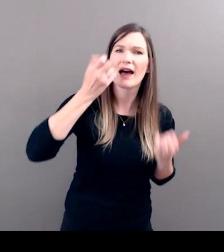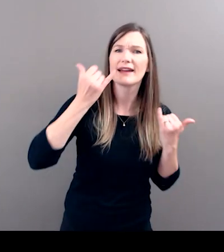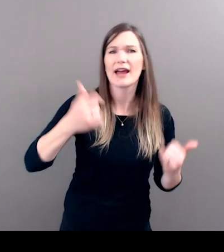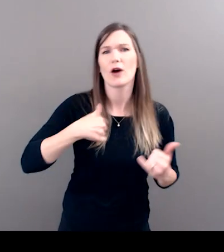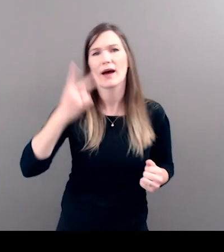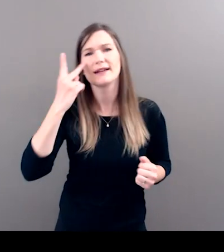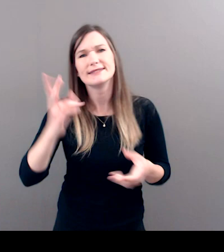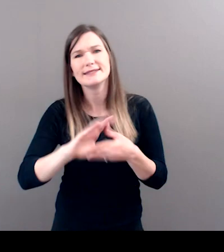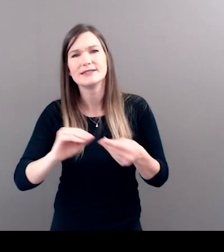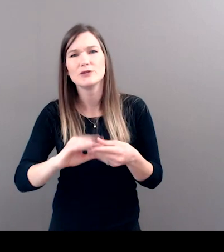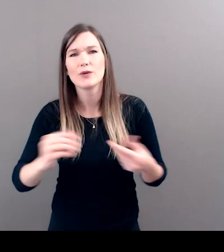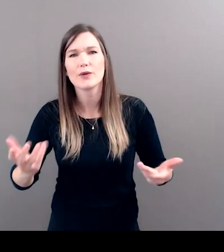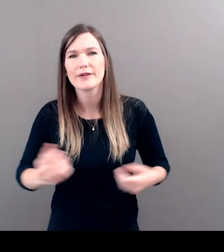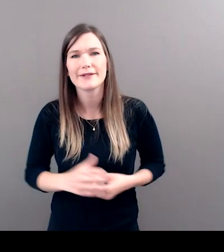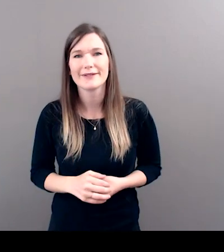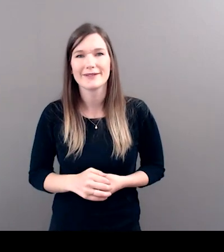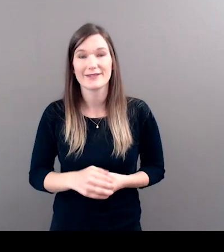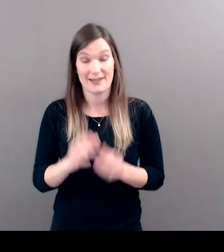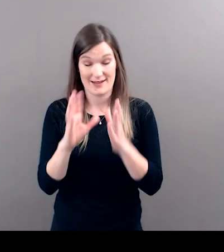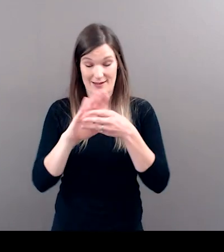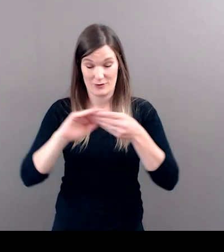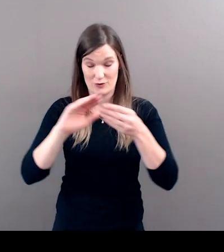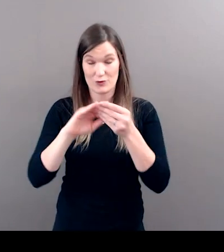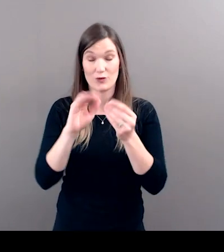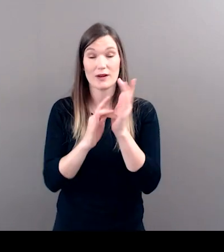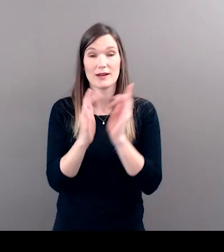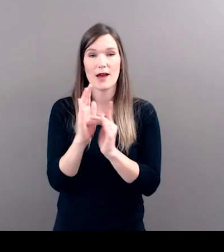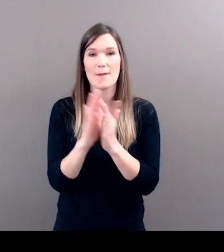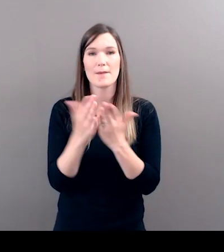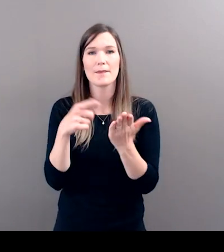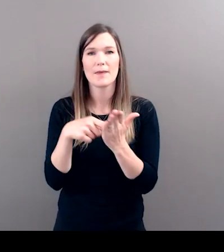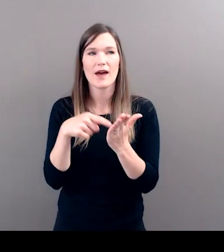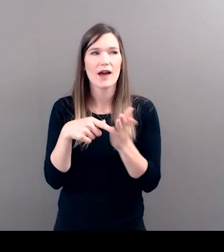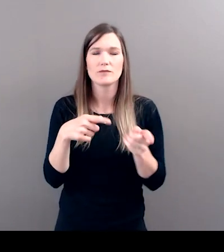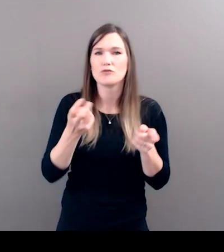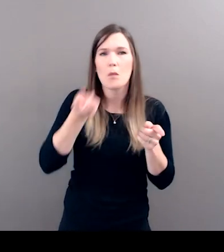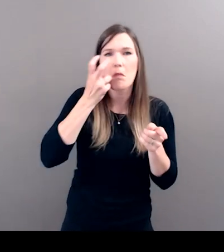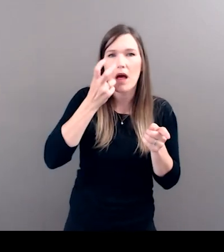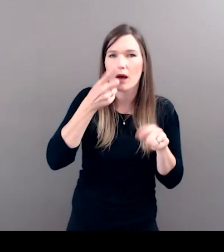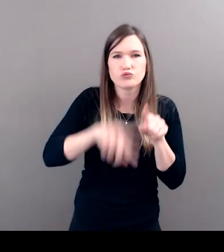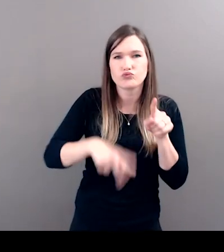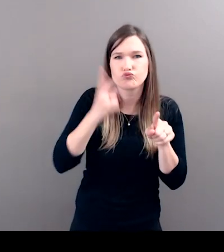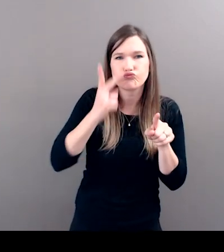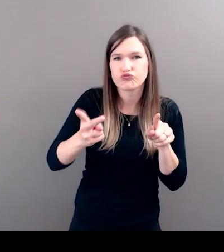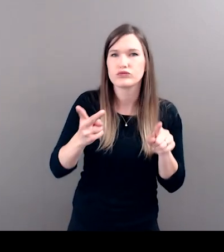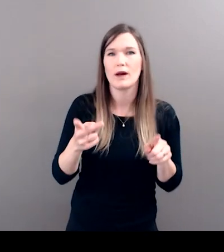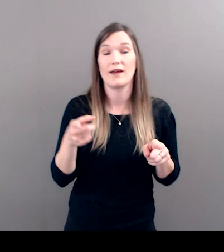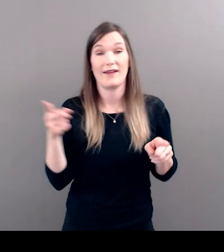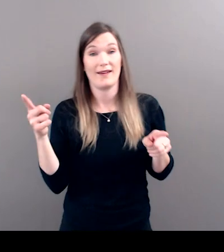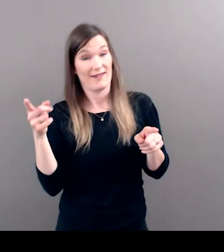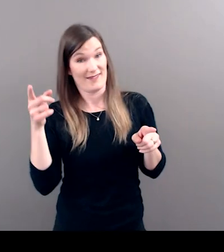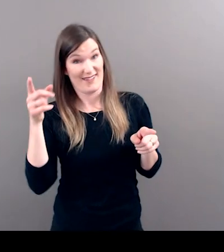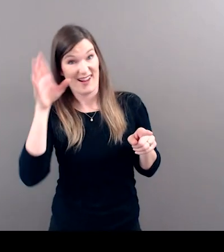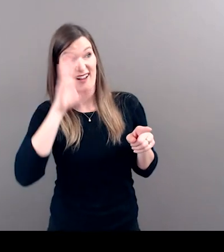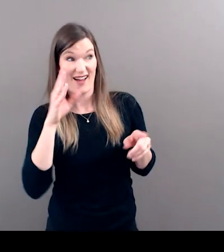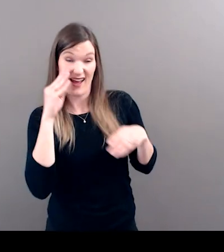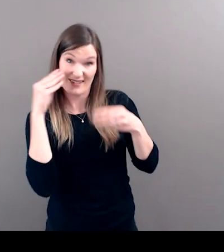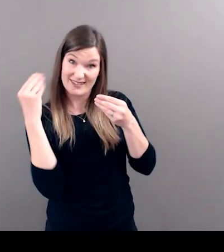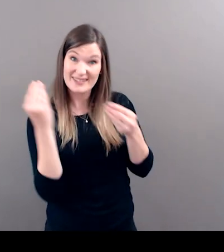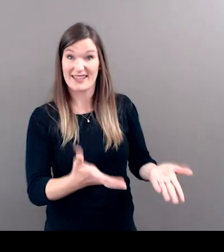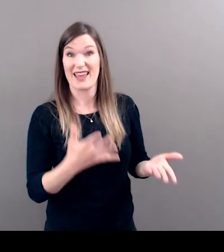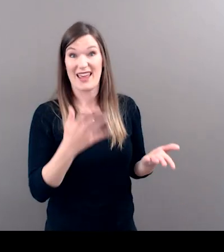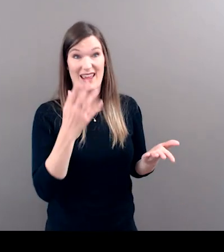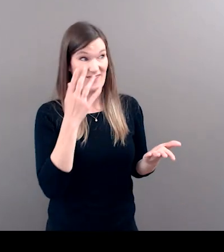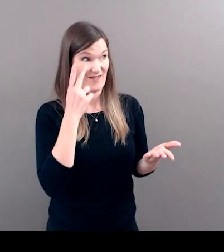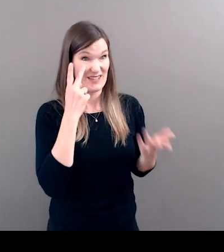who Jesus healed. He healed it. He couldn't see. He was blind. And then God gave him his sight. Trip. God just spit in the ground,